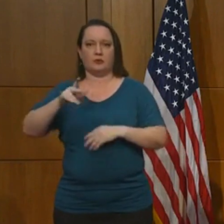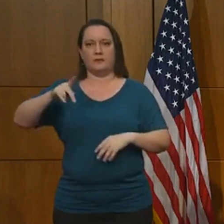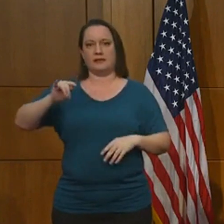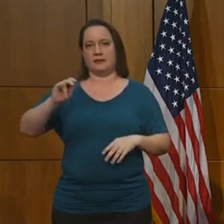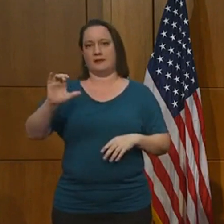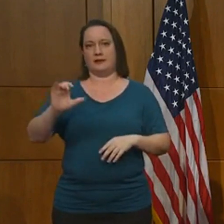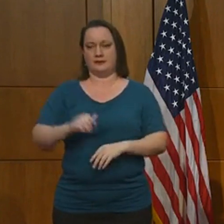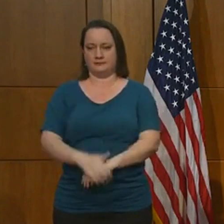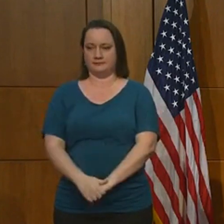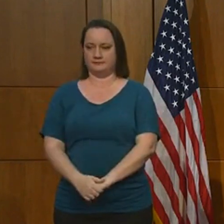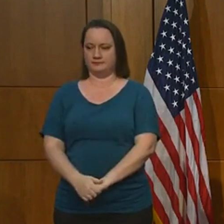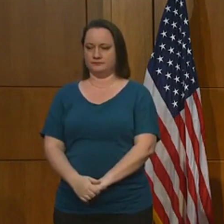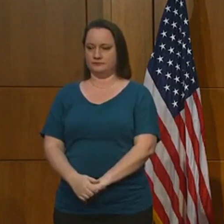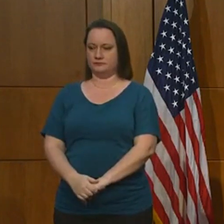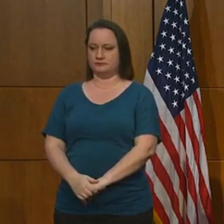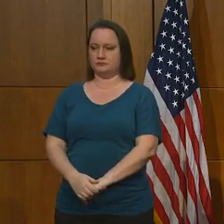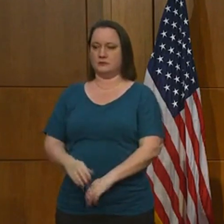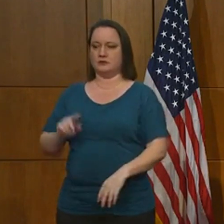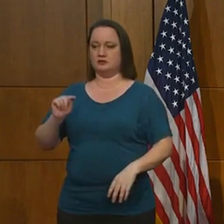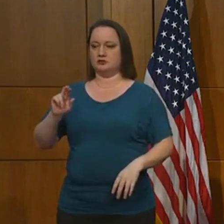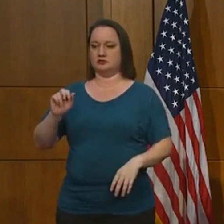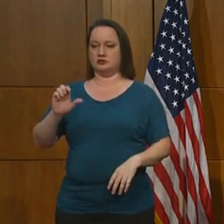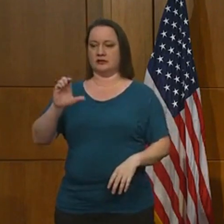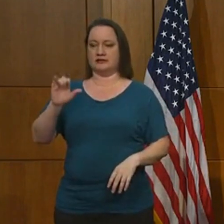Tracy Agnew, the Suffolk News Herald.